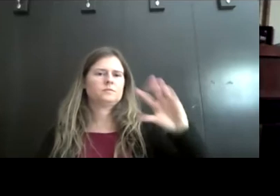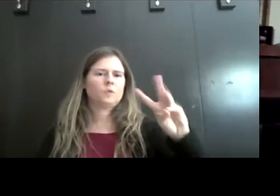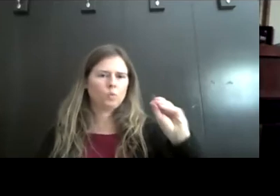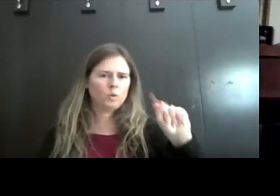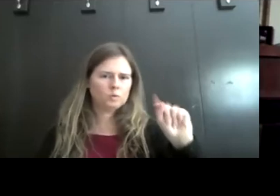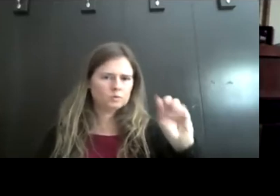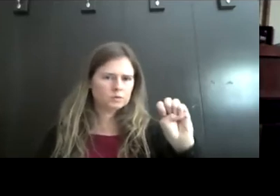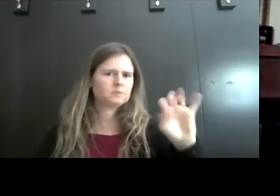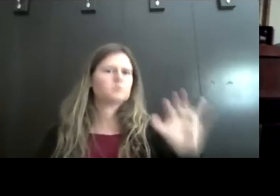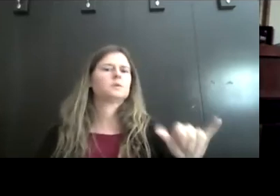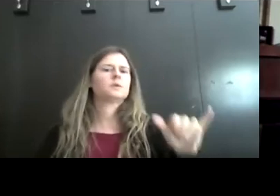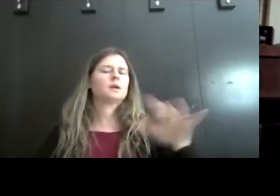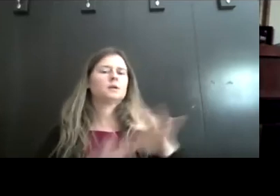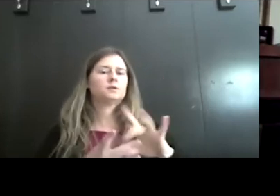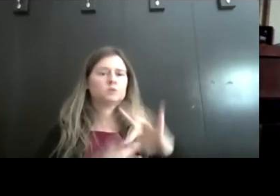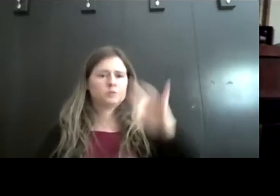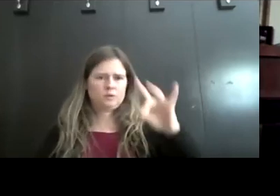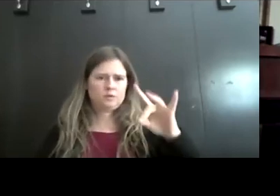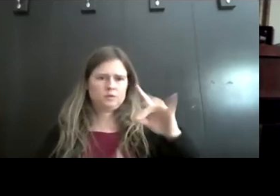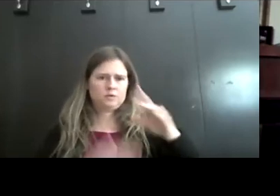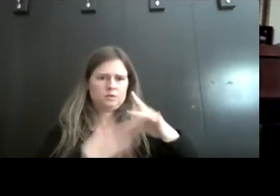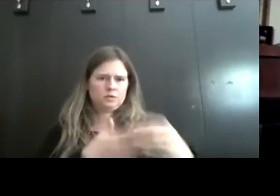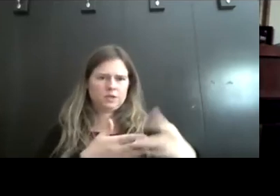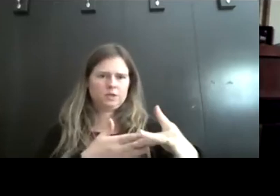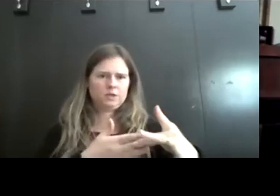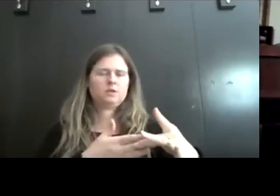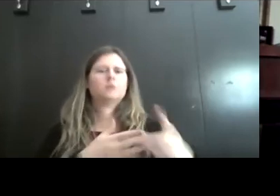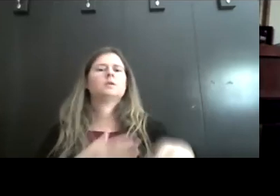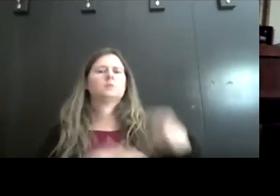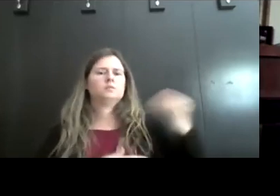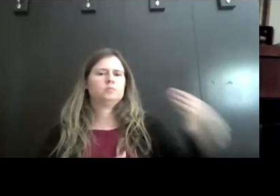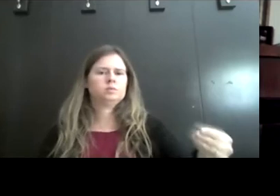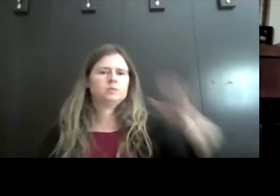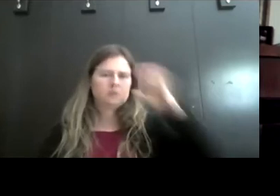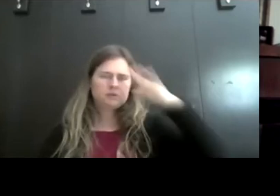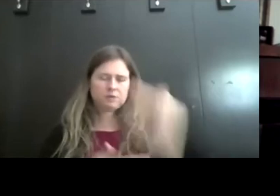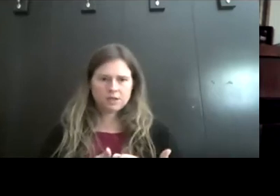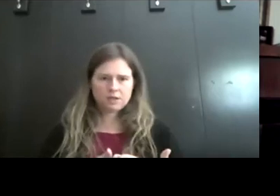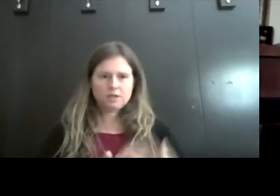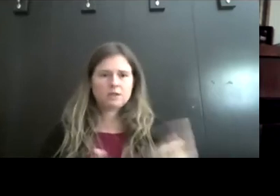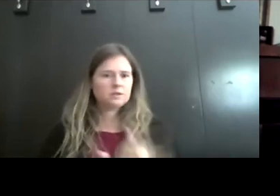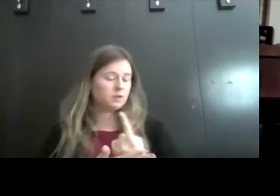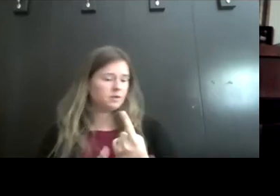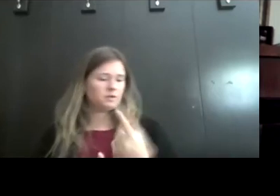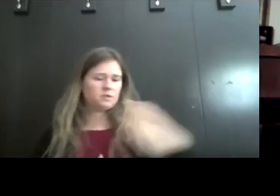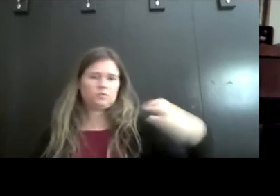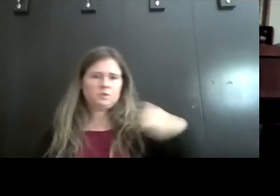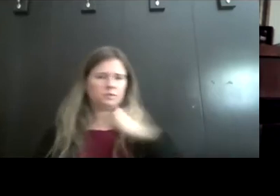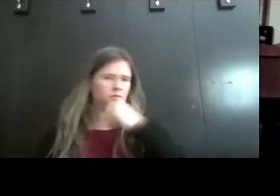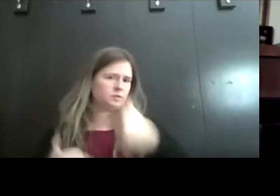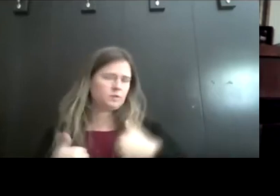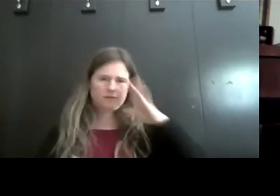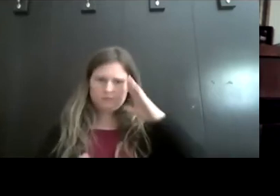leader, will pass on his title to his son. But lots of times he doesn't have a son. And if he feels his